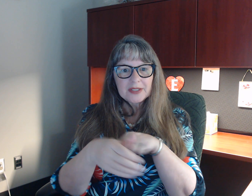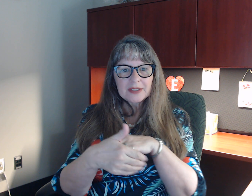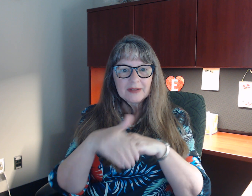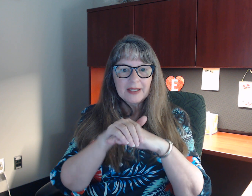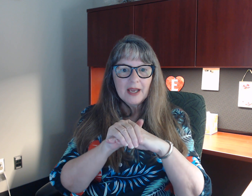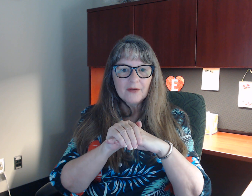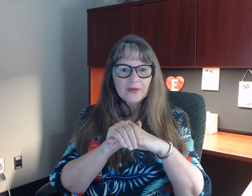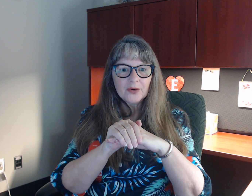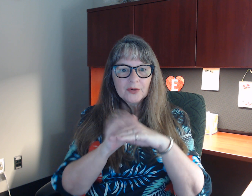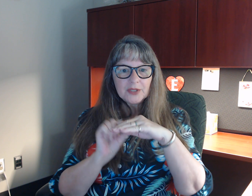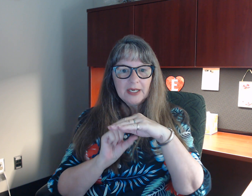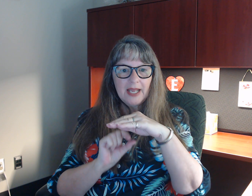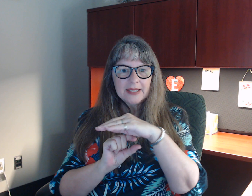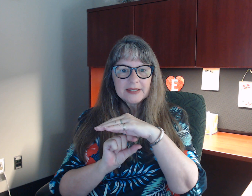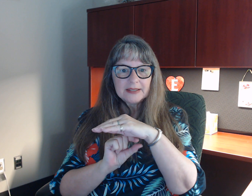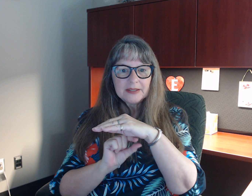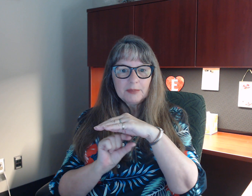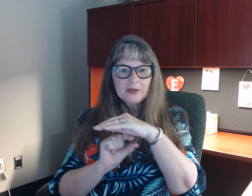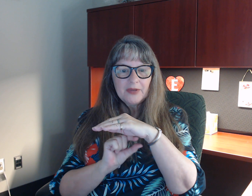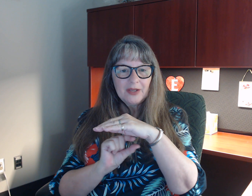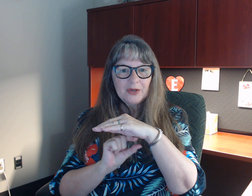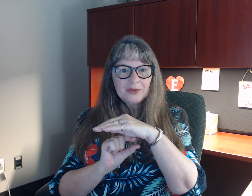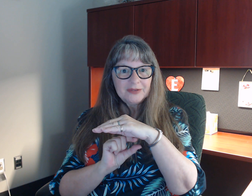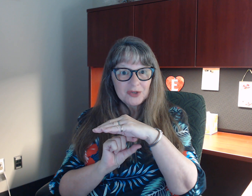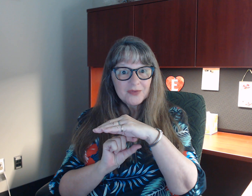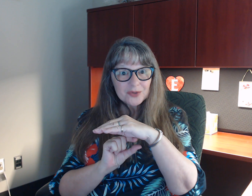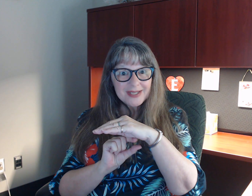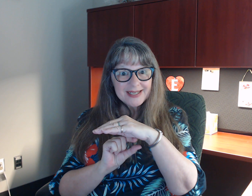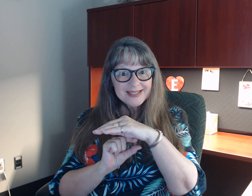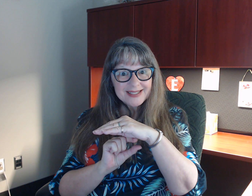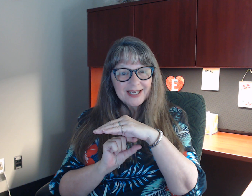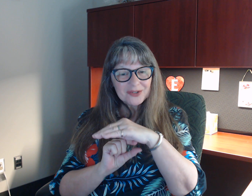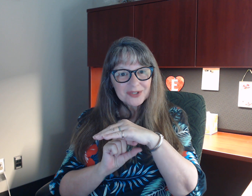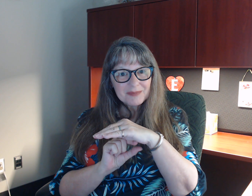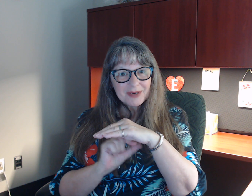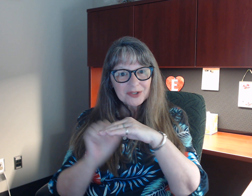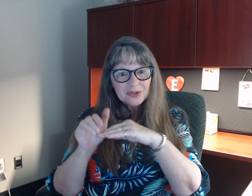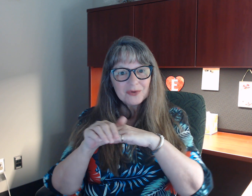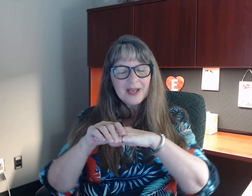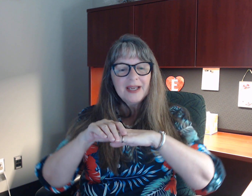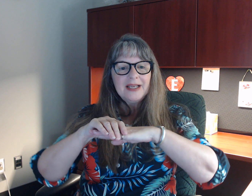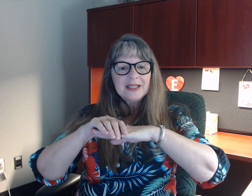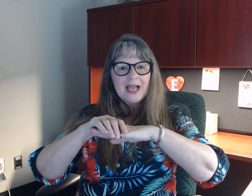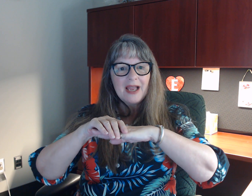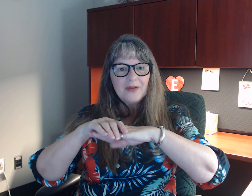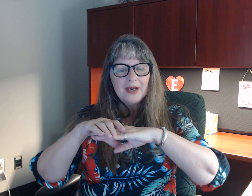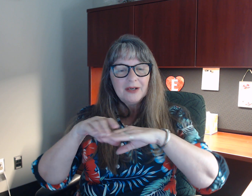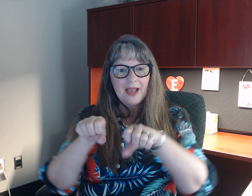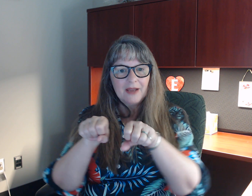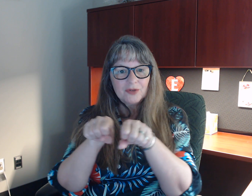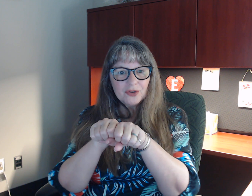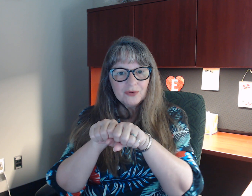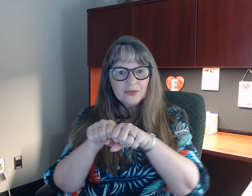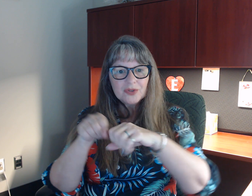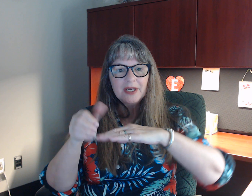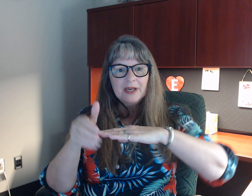that covers and it has a little bit of a heel. Did you visualize it? Can you see my shoe? I have shoes that